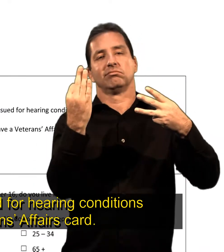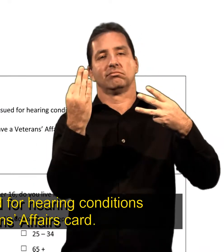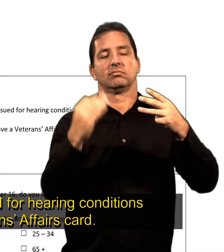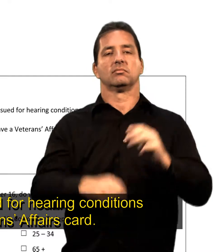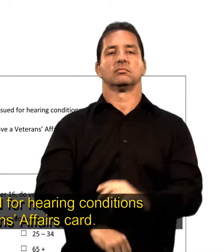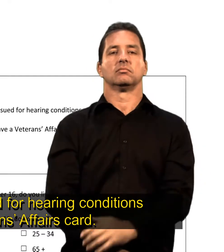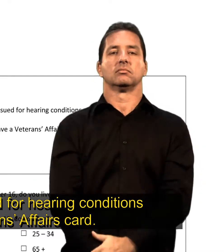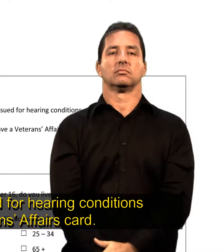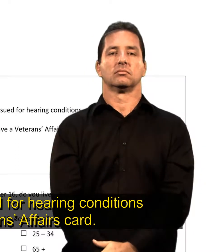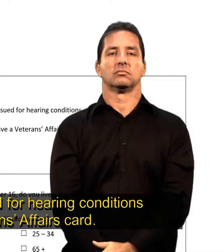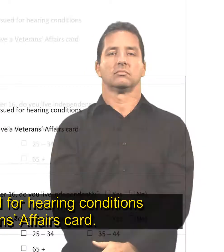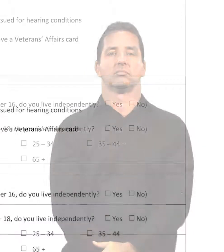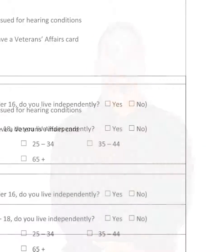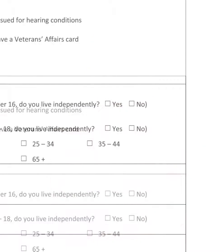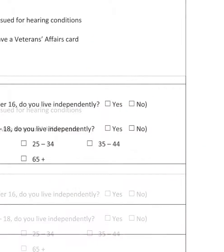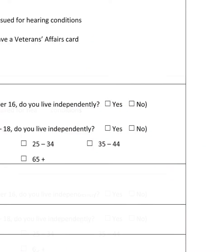Affairs card.